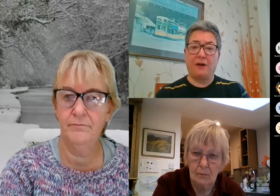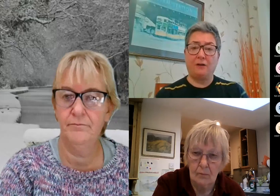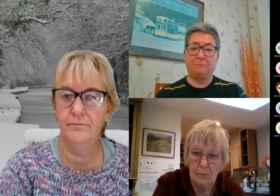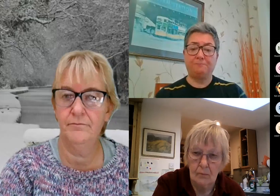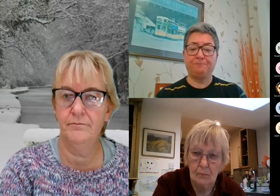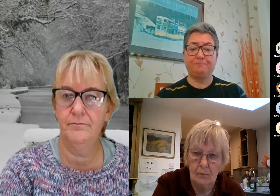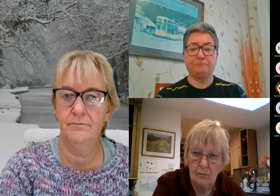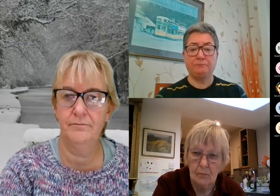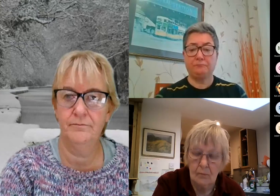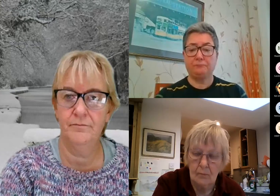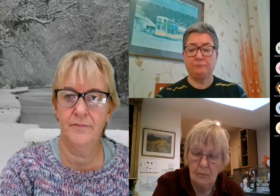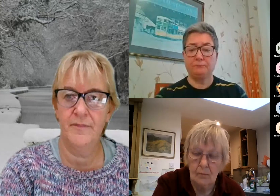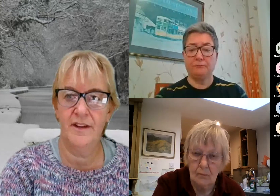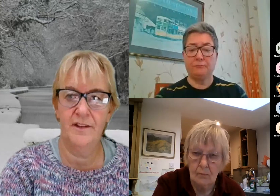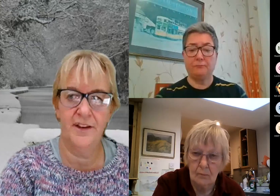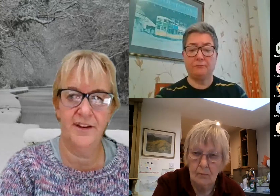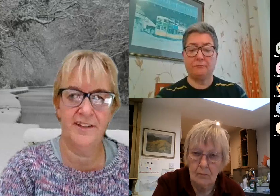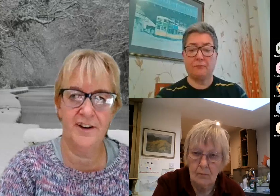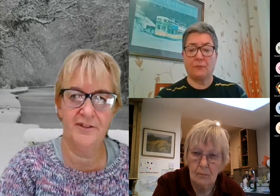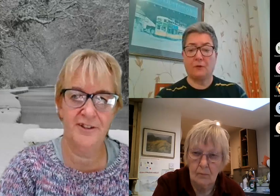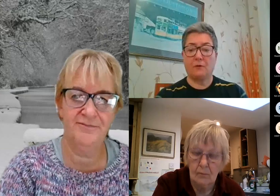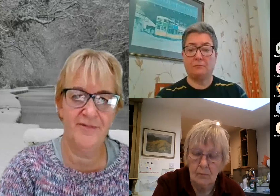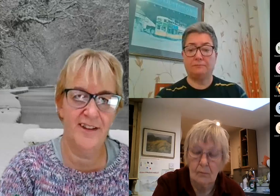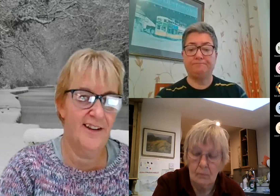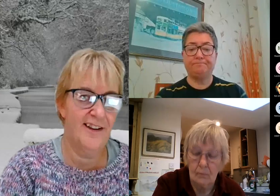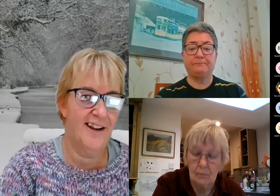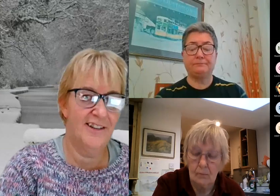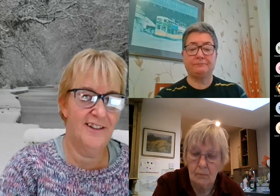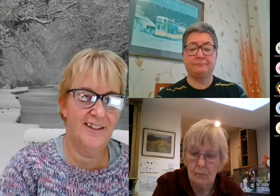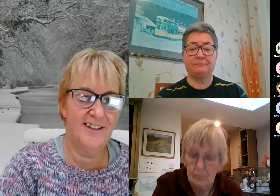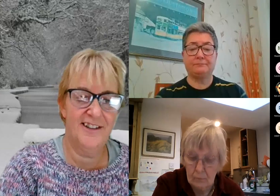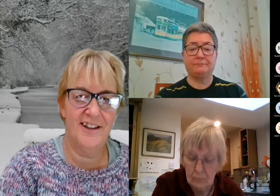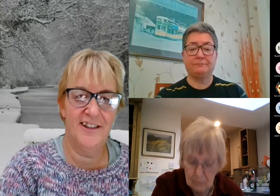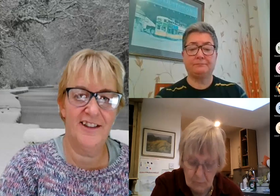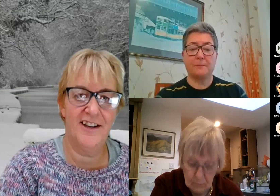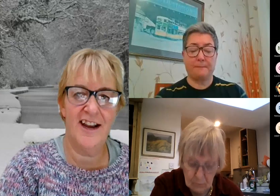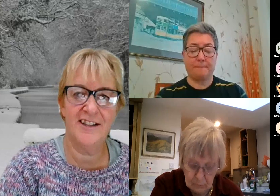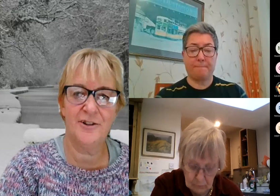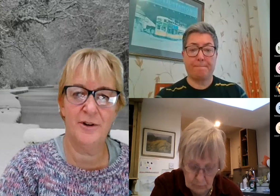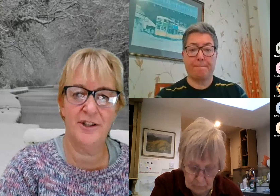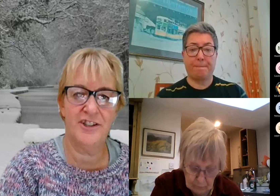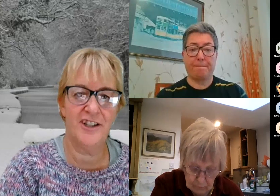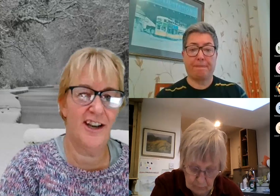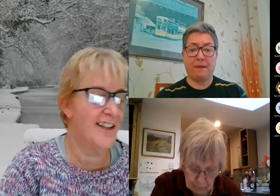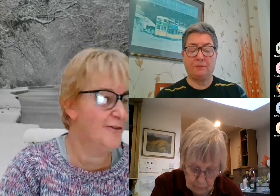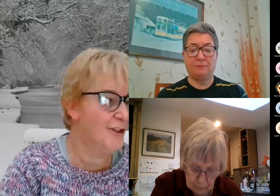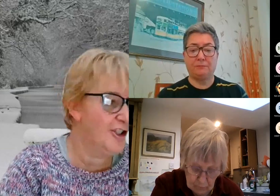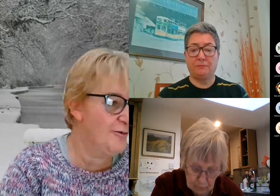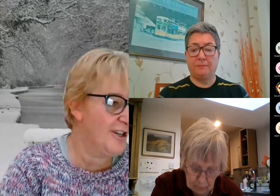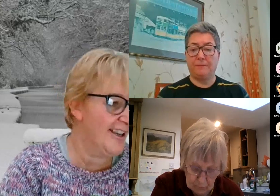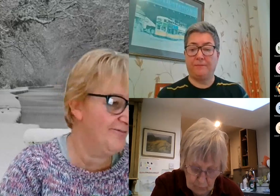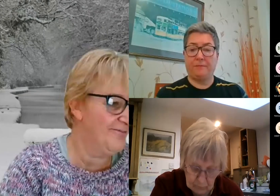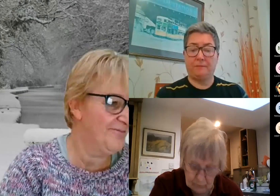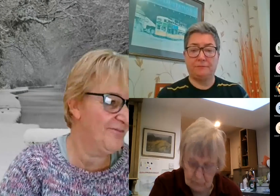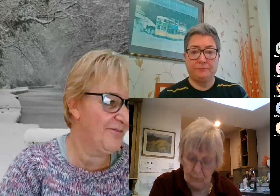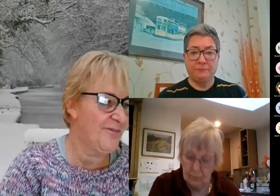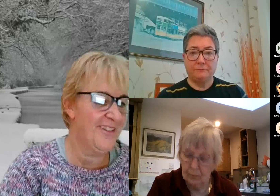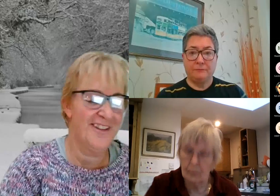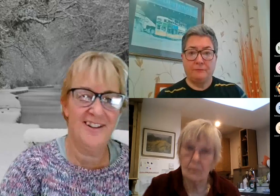cases getting that far. Thanks, Karen. The next question is for